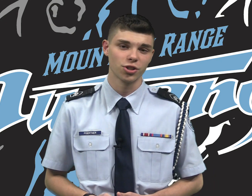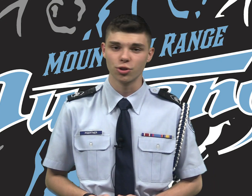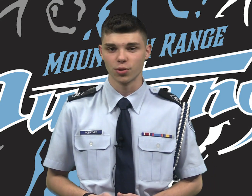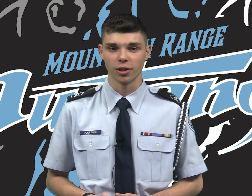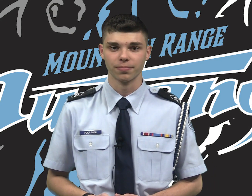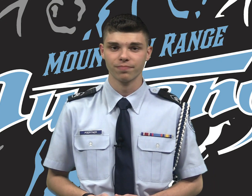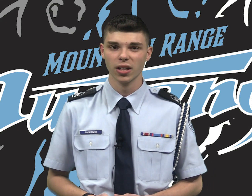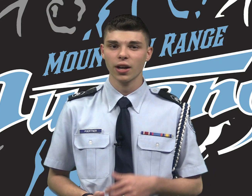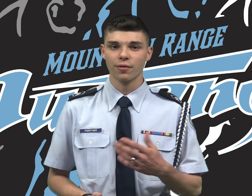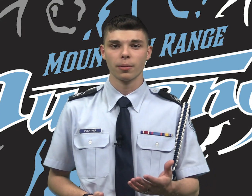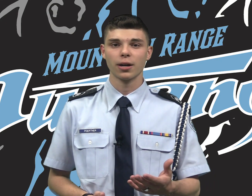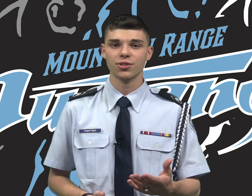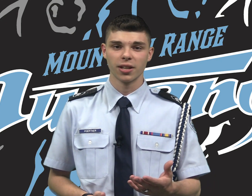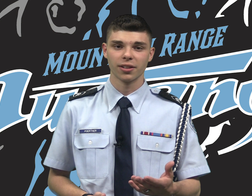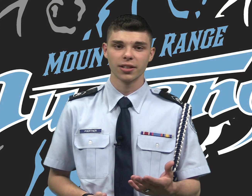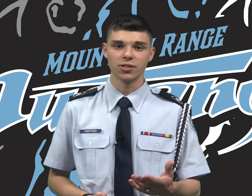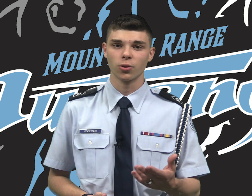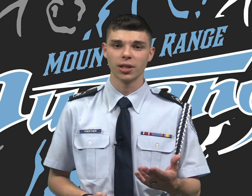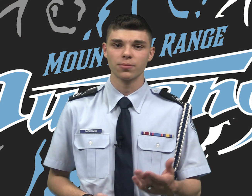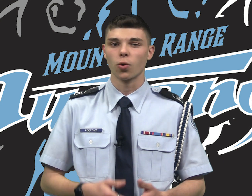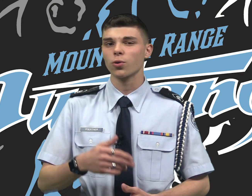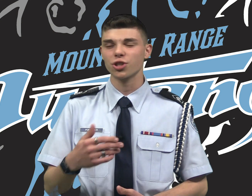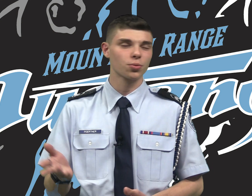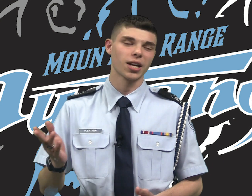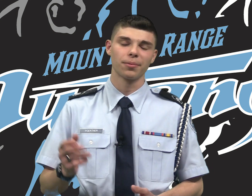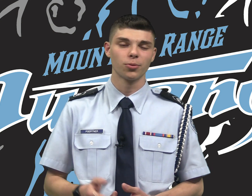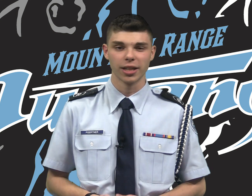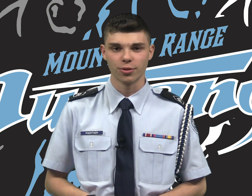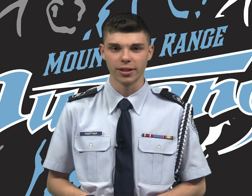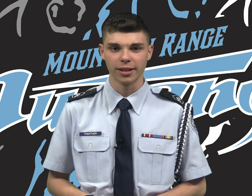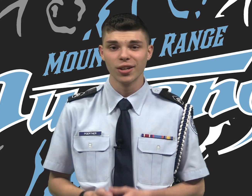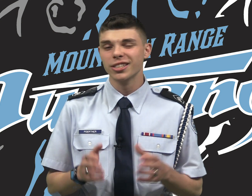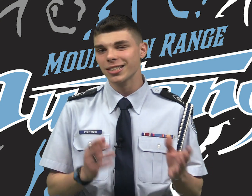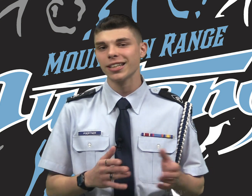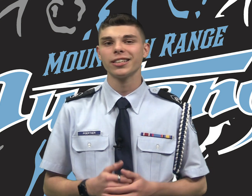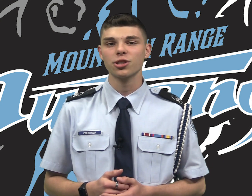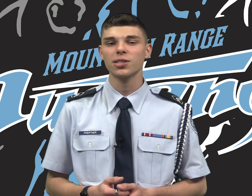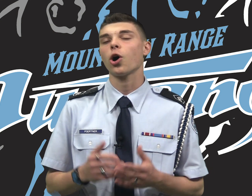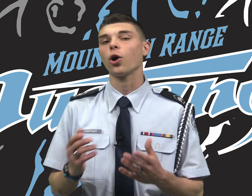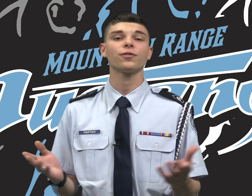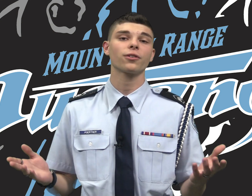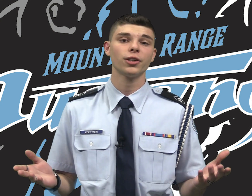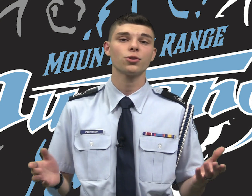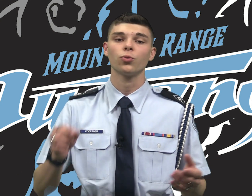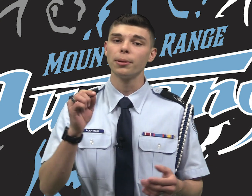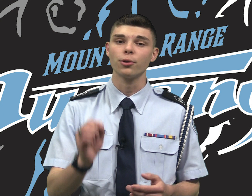YouTube channel. From the Mountain's athletics, home games, or just what's happening with 8th grade night, to the daily announcements, all of our videos will be posted